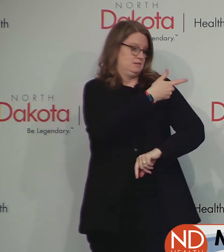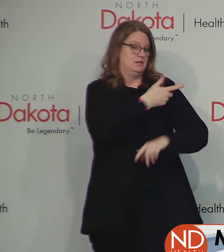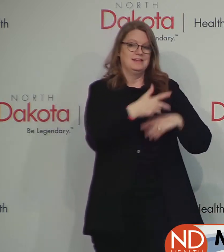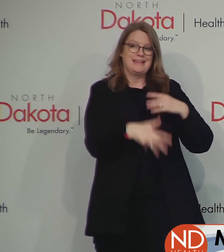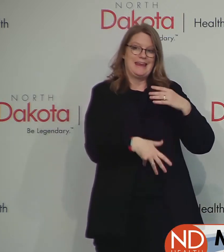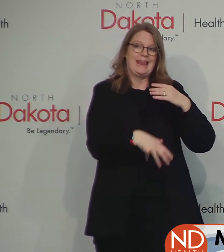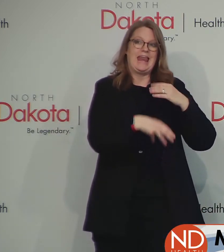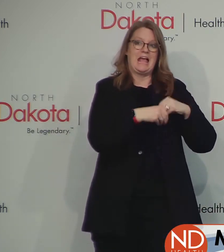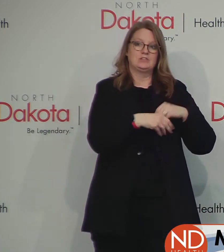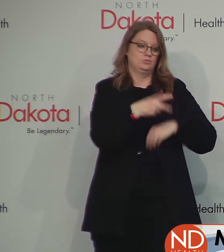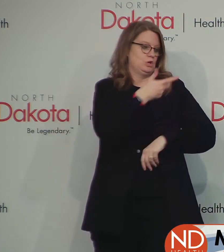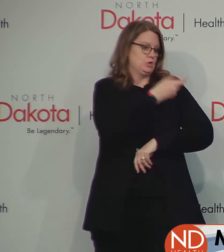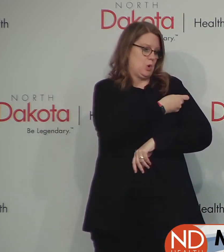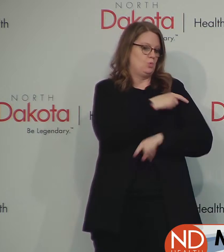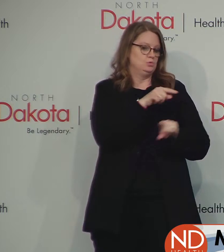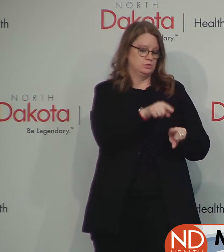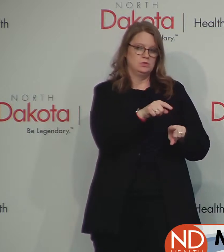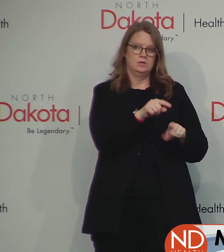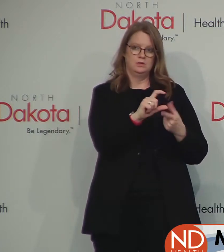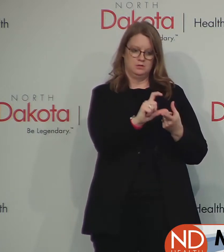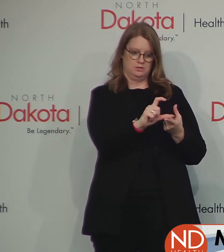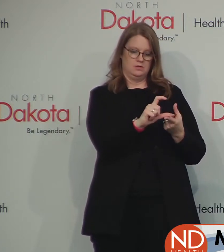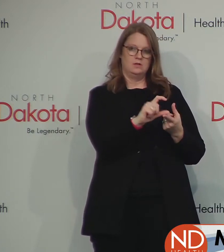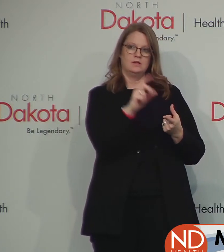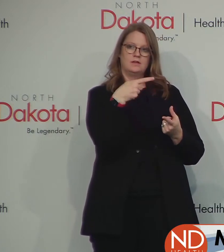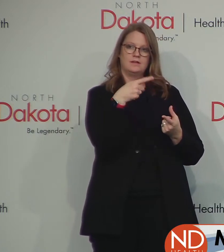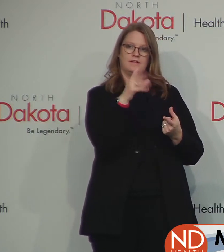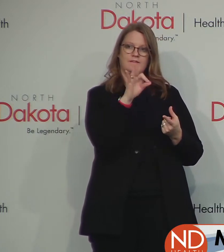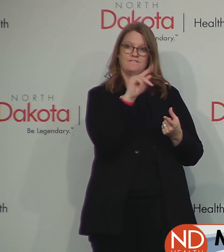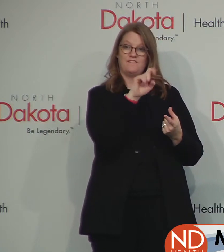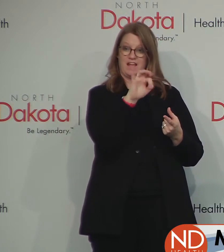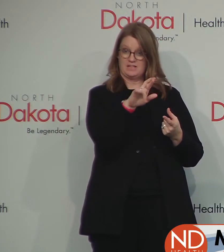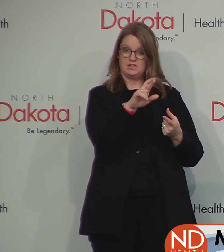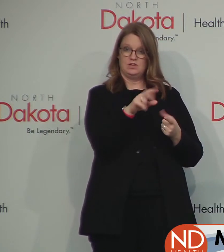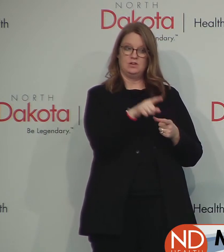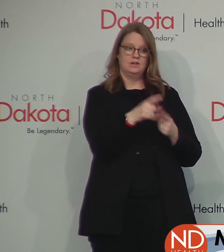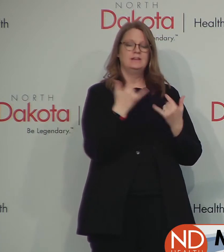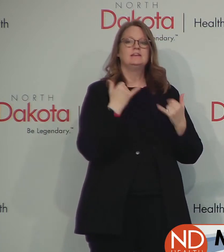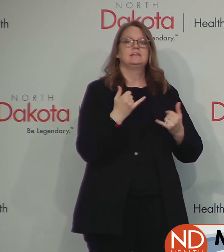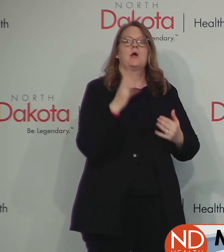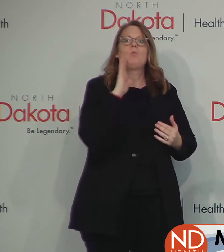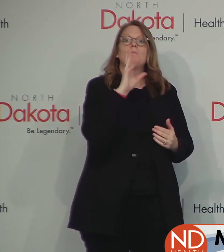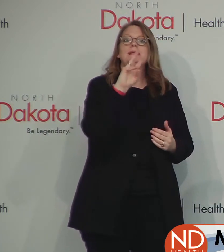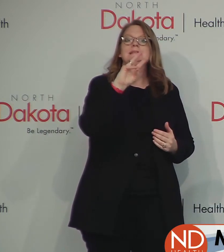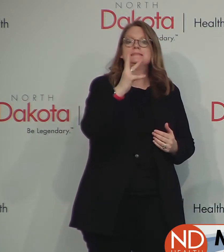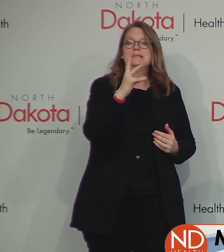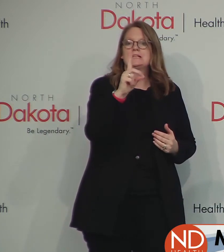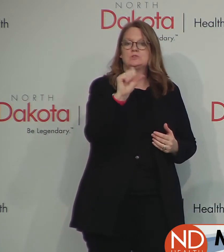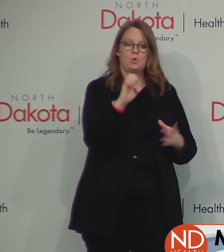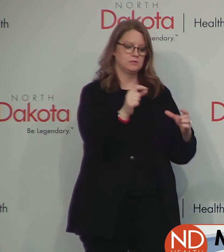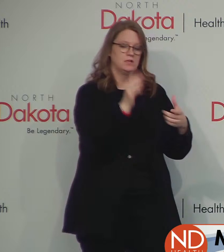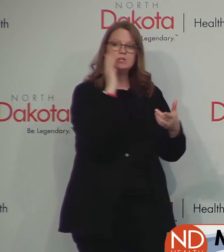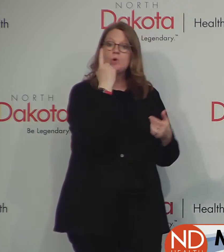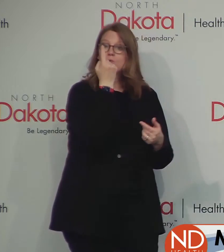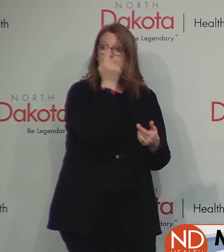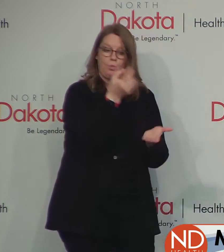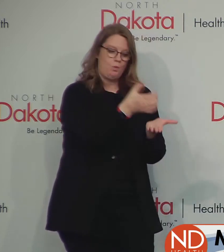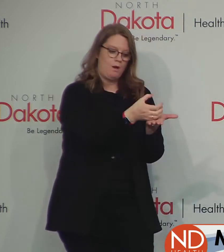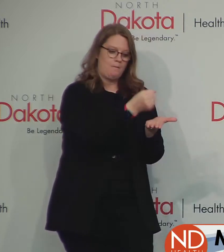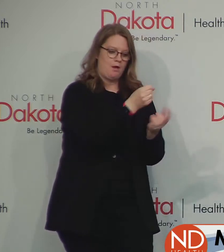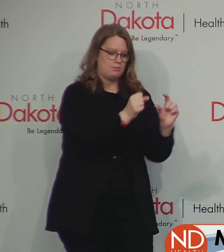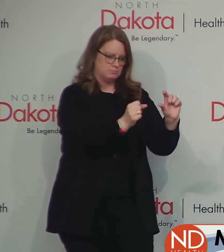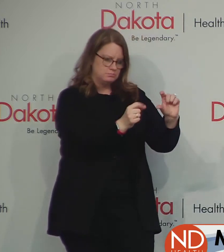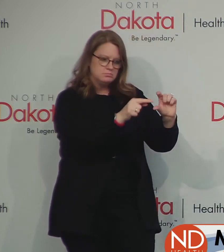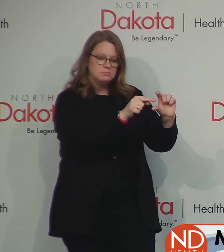vial of the Pfizer vaccine. Pfizer is going to officially now be a 6-dose vial, not a 5-dose vial. And